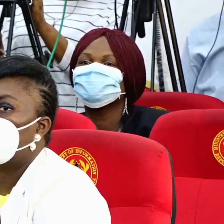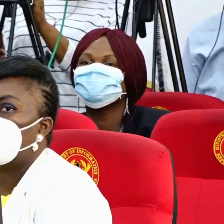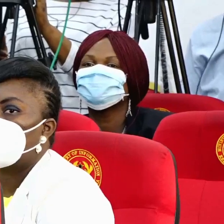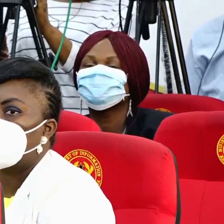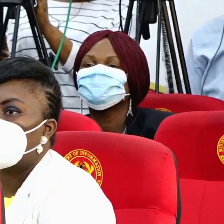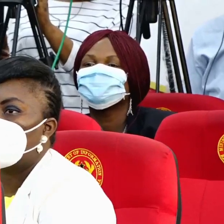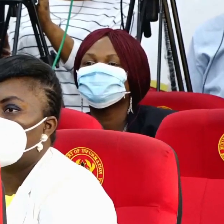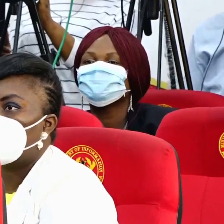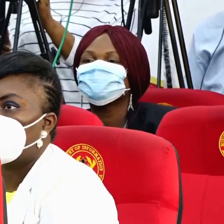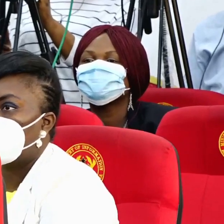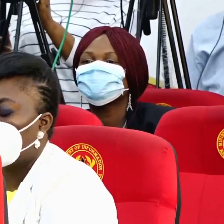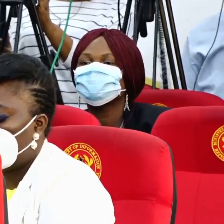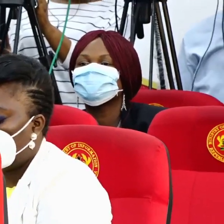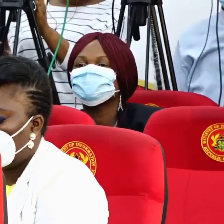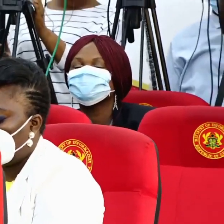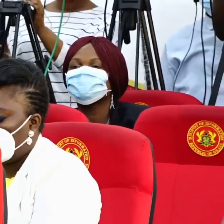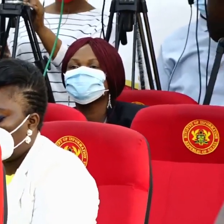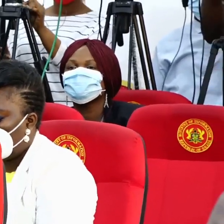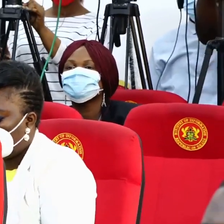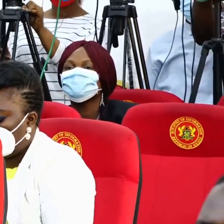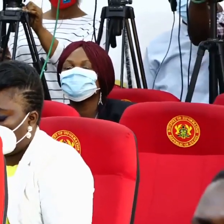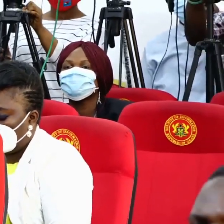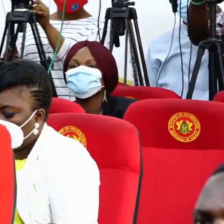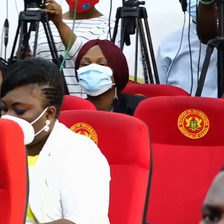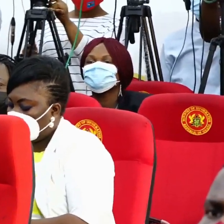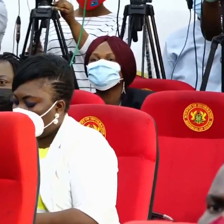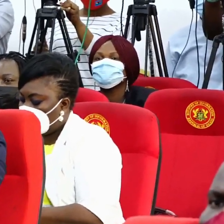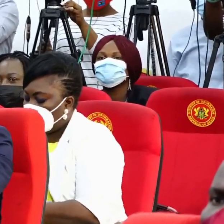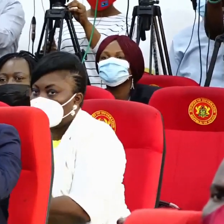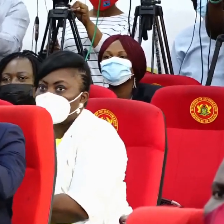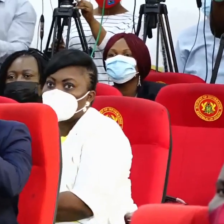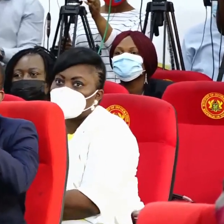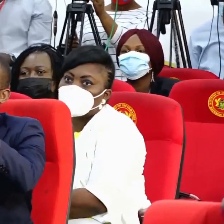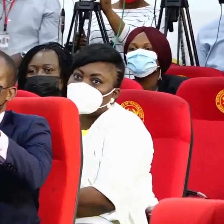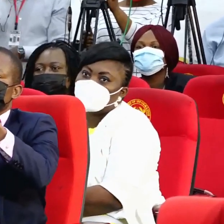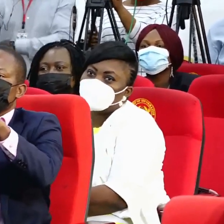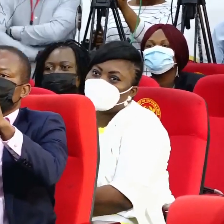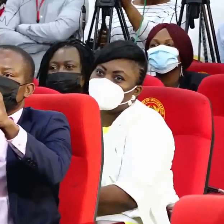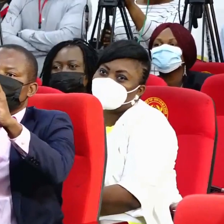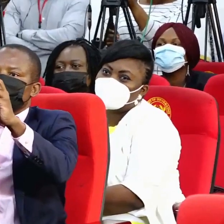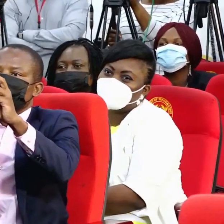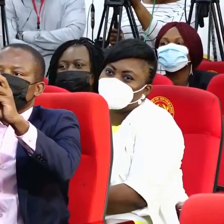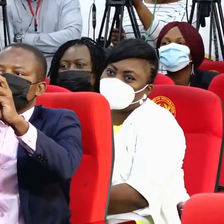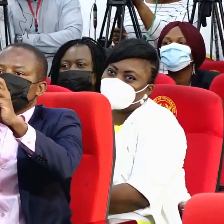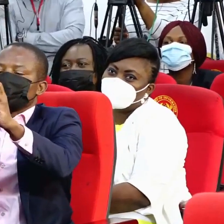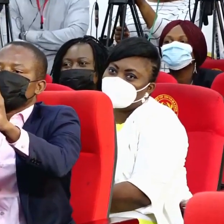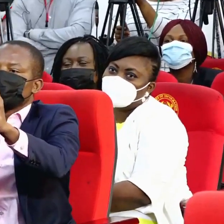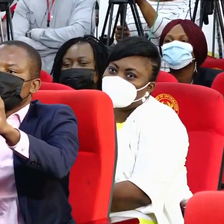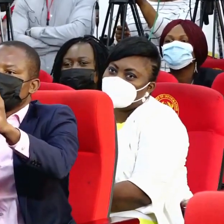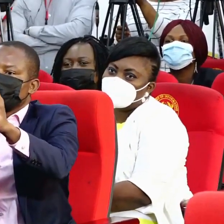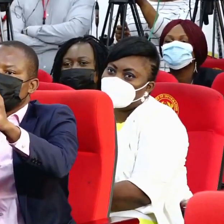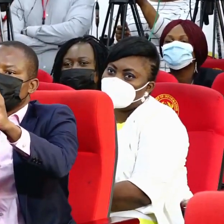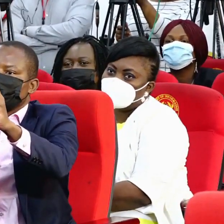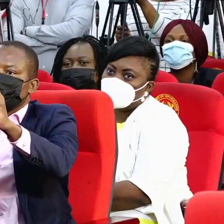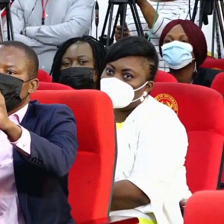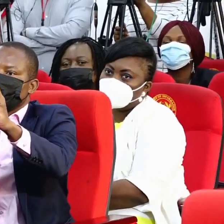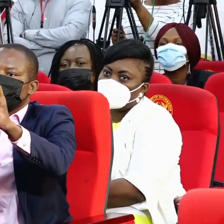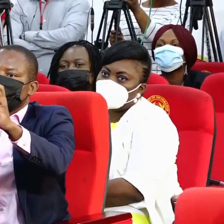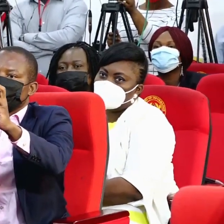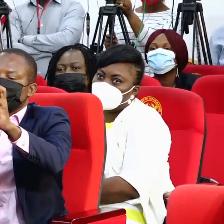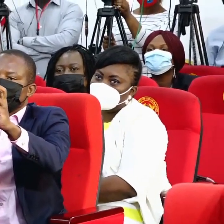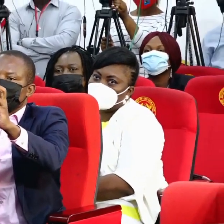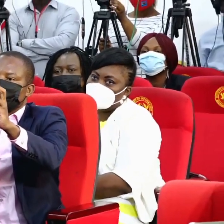Try Fanti for us. Try Fanti for us. Oh, okay. I was tempted to speak cheese there. I was here for the air